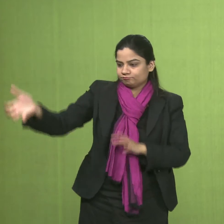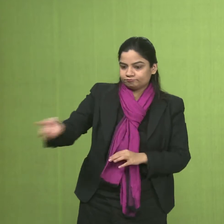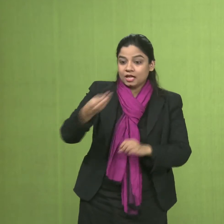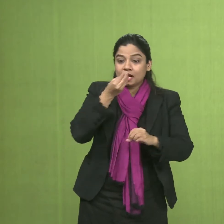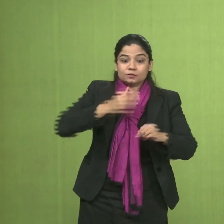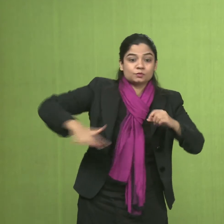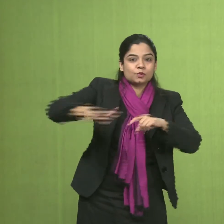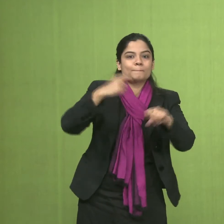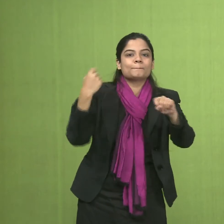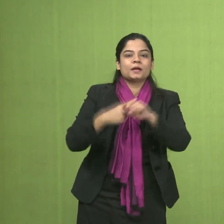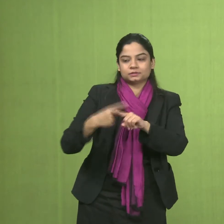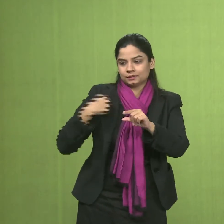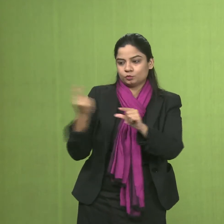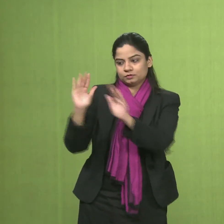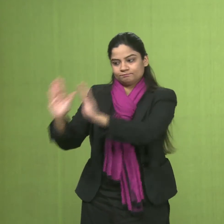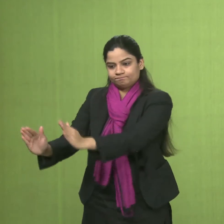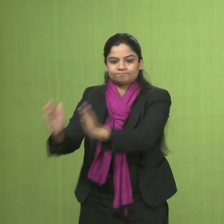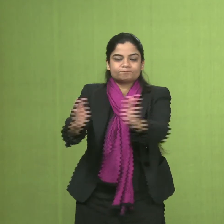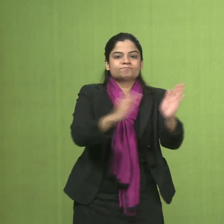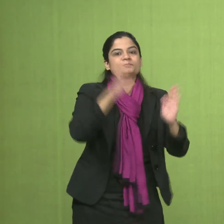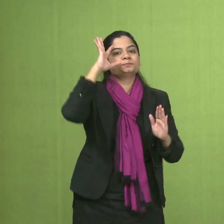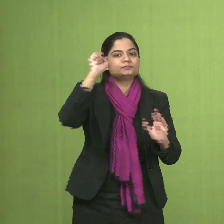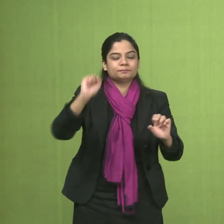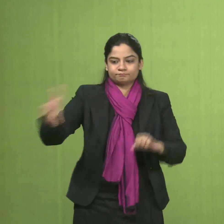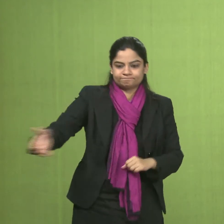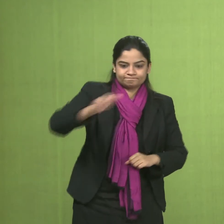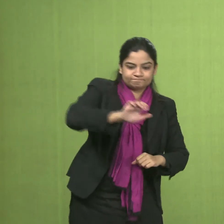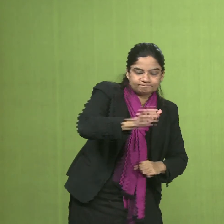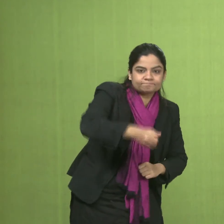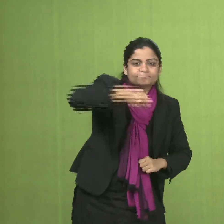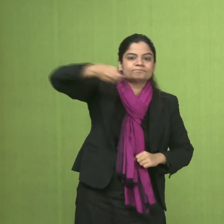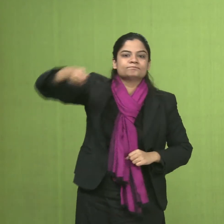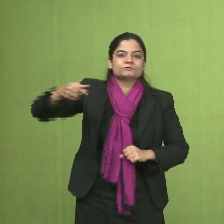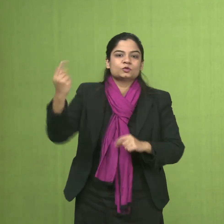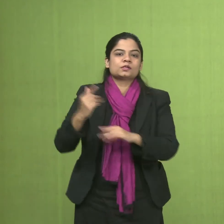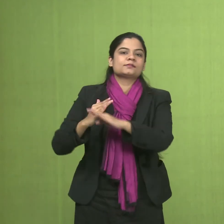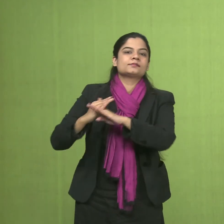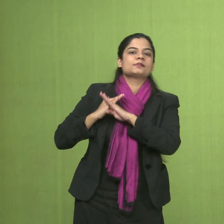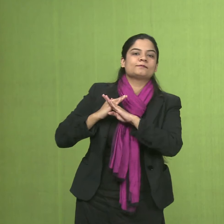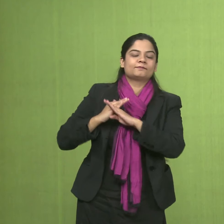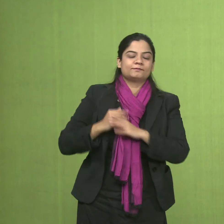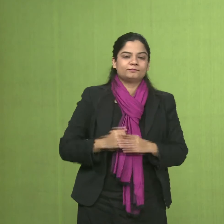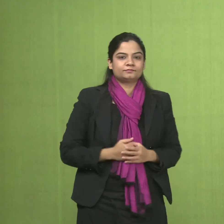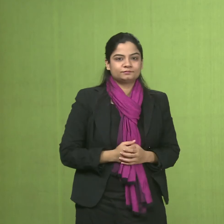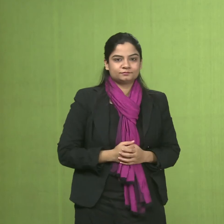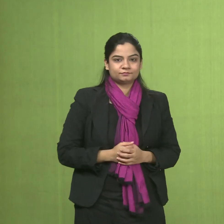of that. Use a specific kitchen towels for the work in the kitchen.